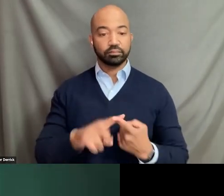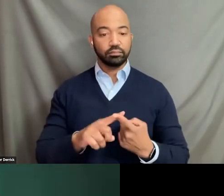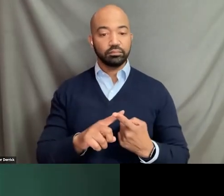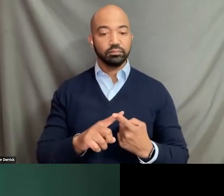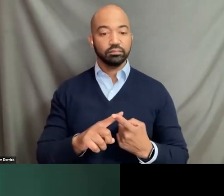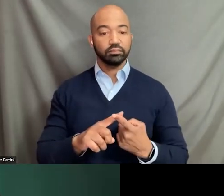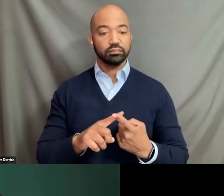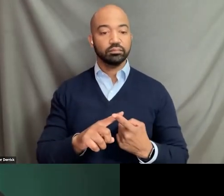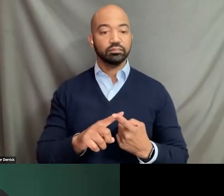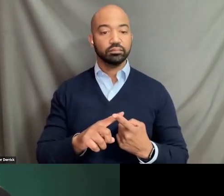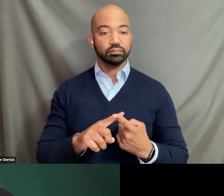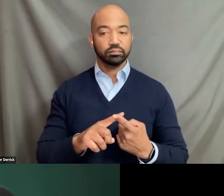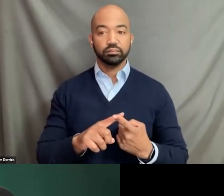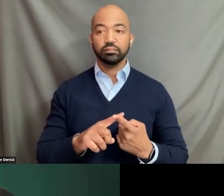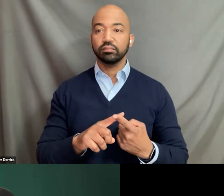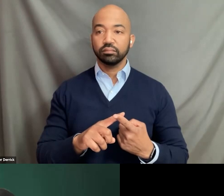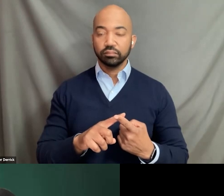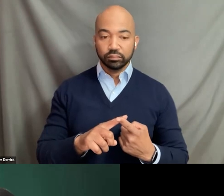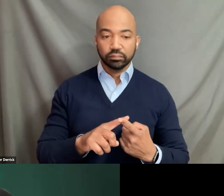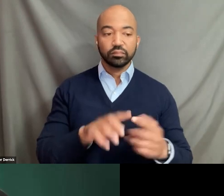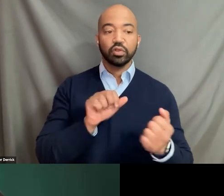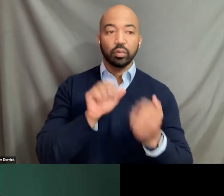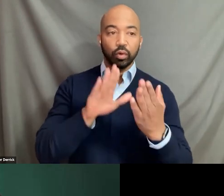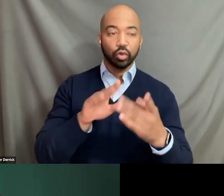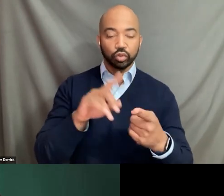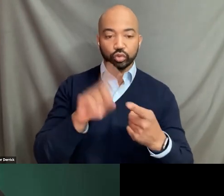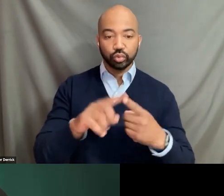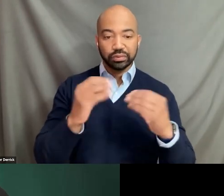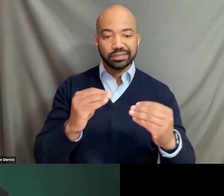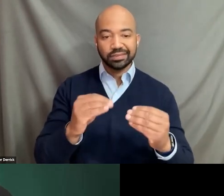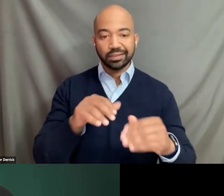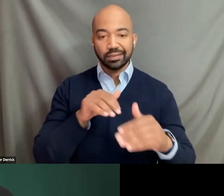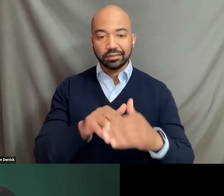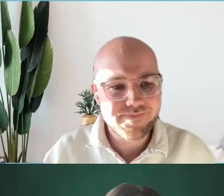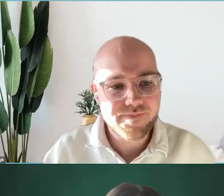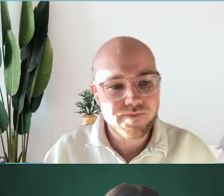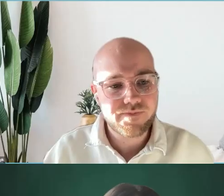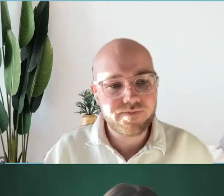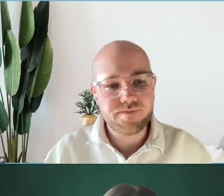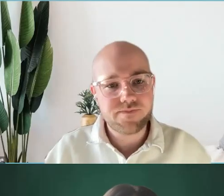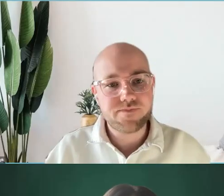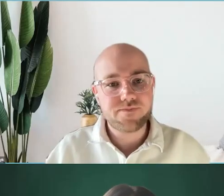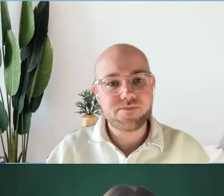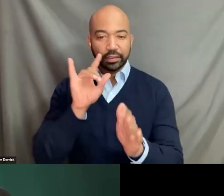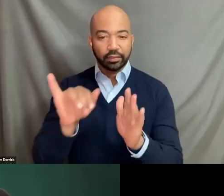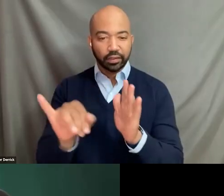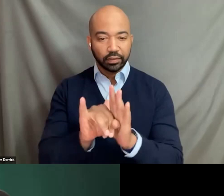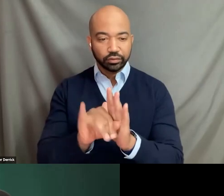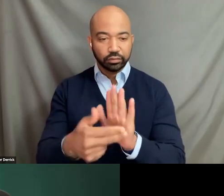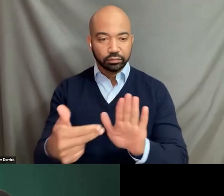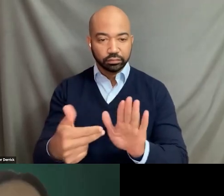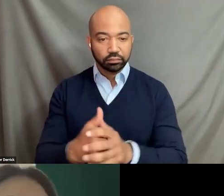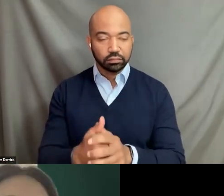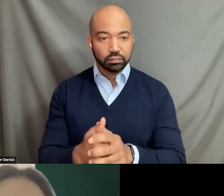on a talk name on approach to teach accessibility with gamification.